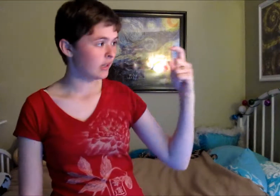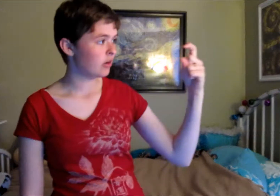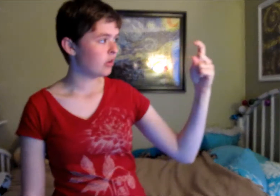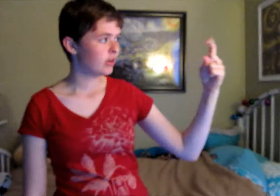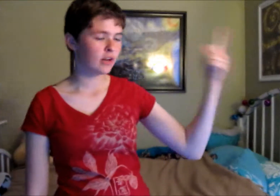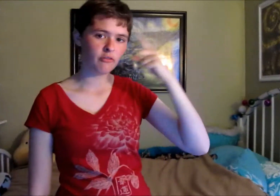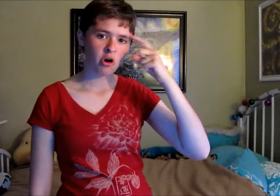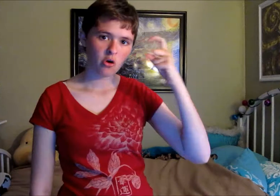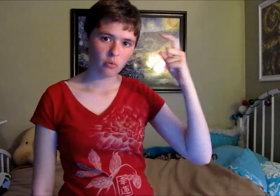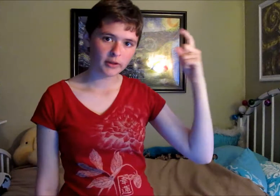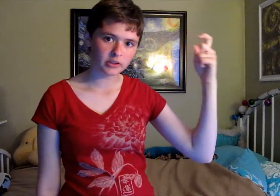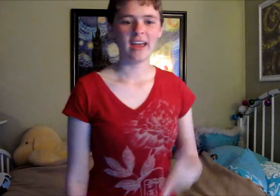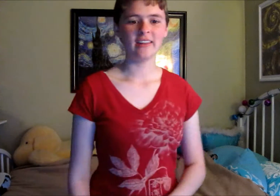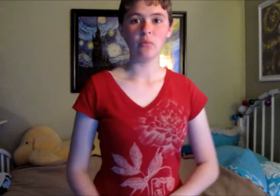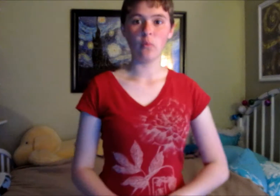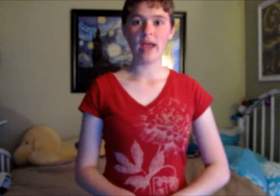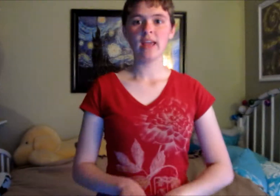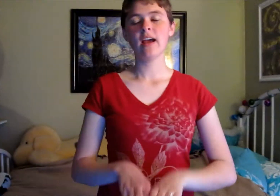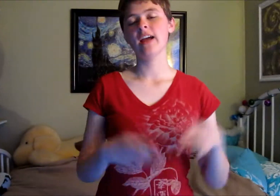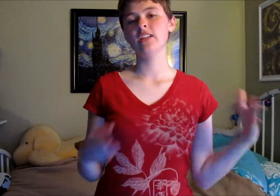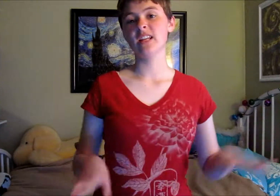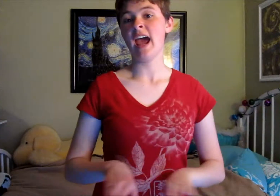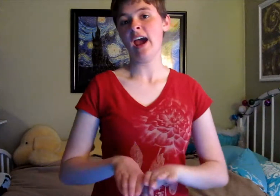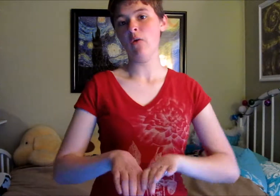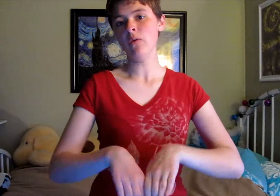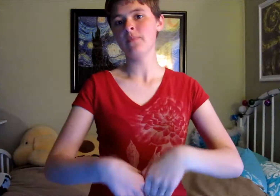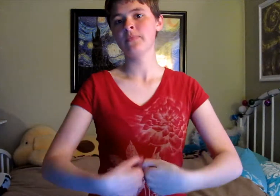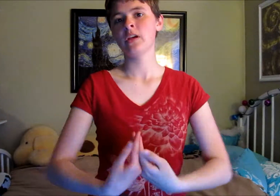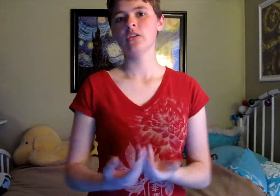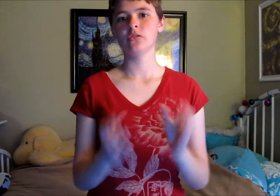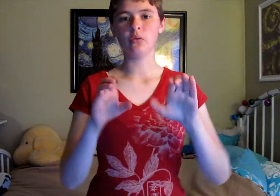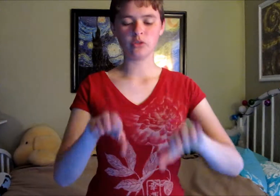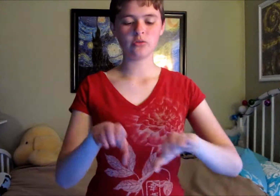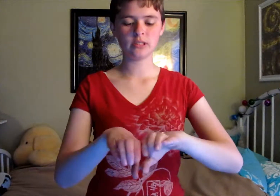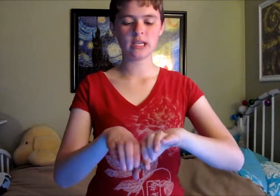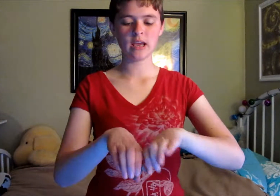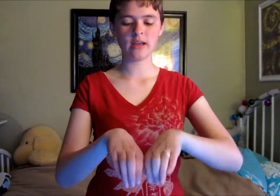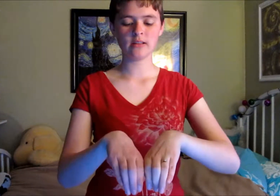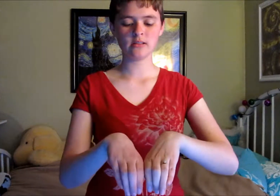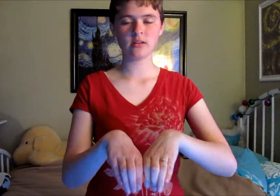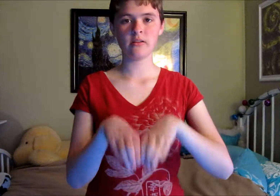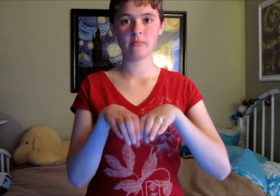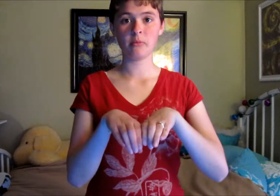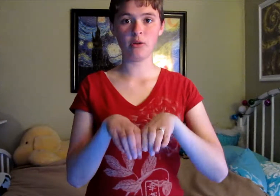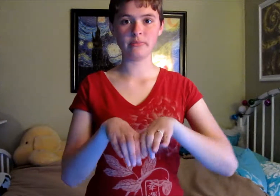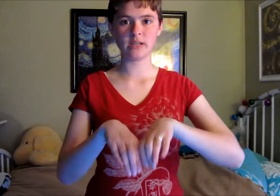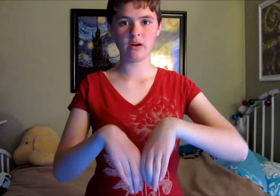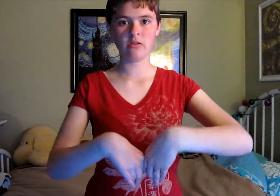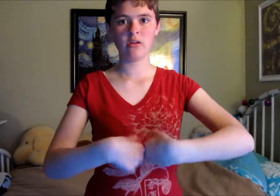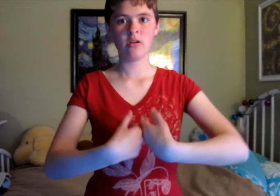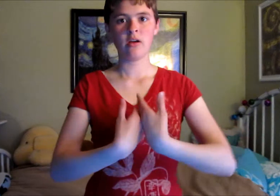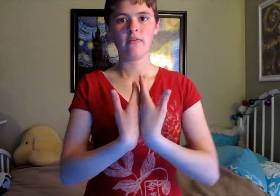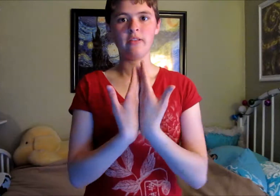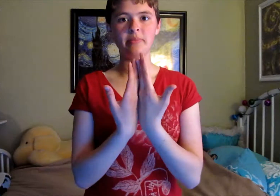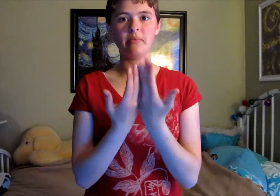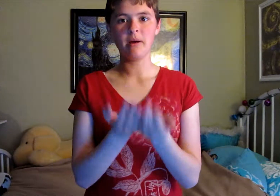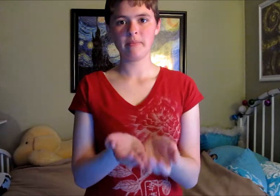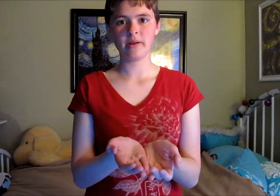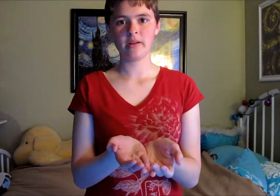then kind of wiggle, and then way, I did how. So two C hands, palms down, flip them up,